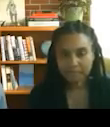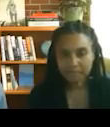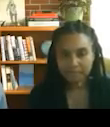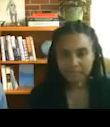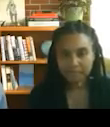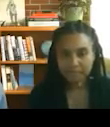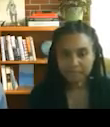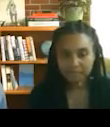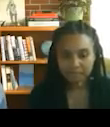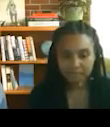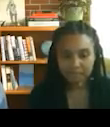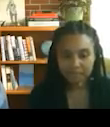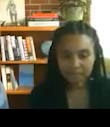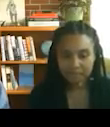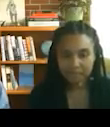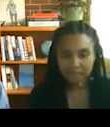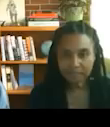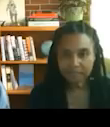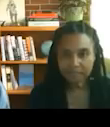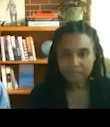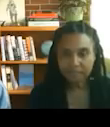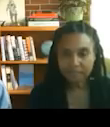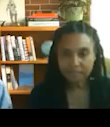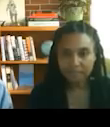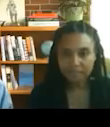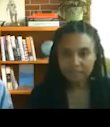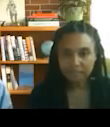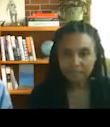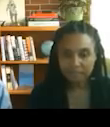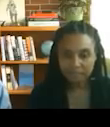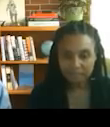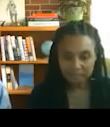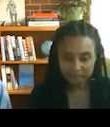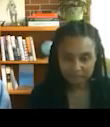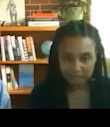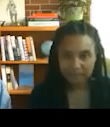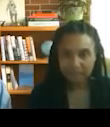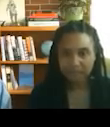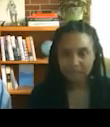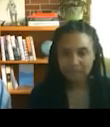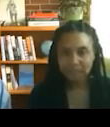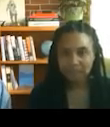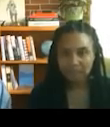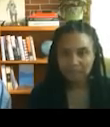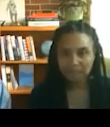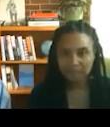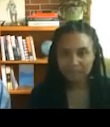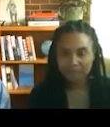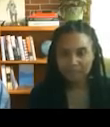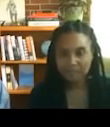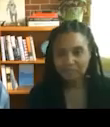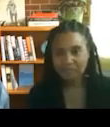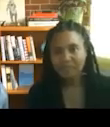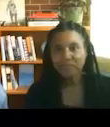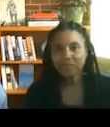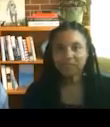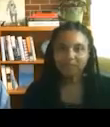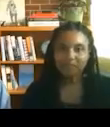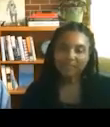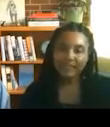considerations regarding the patterns that are involved in using sign language. Tanya?